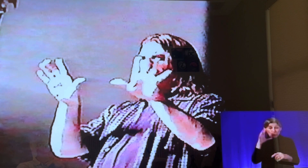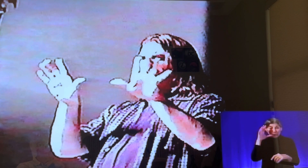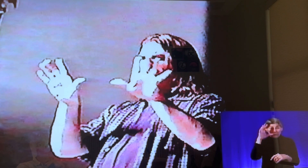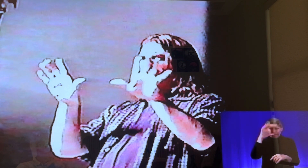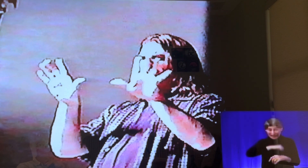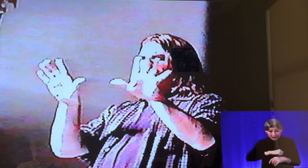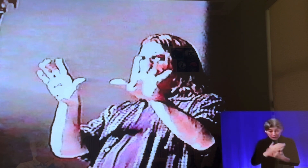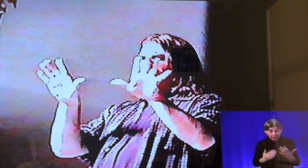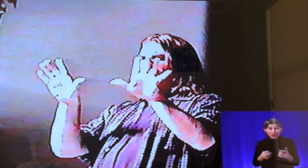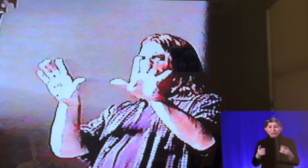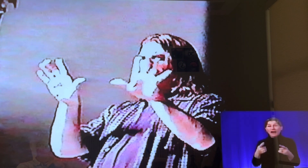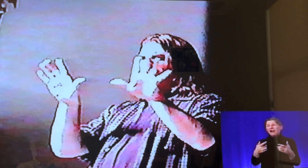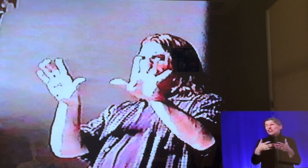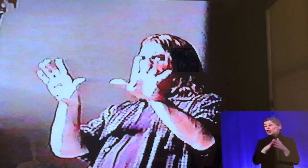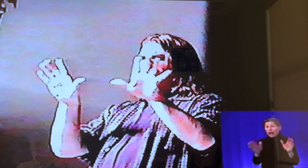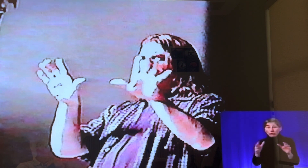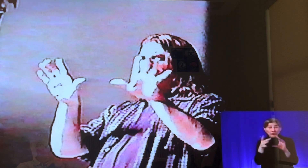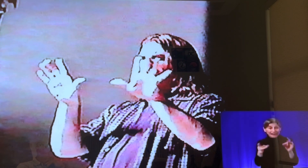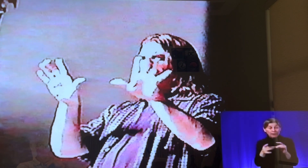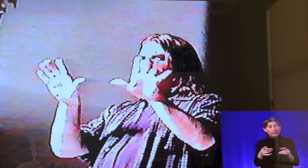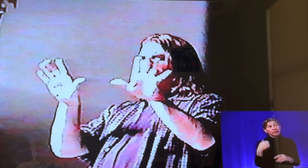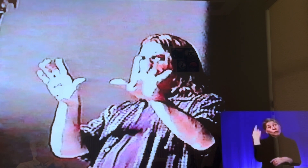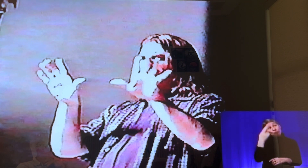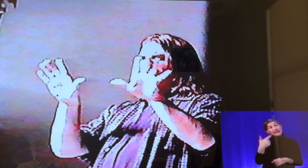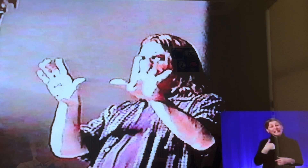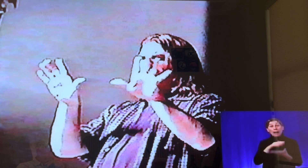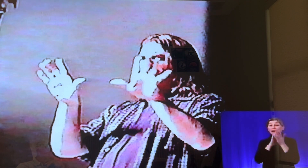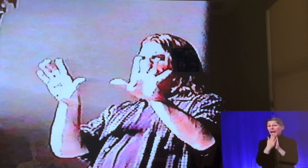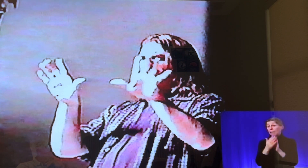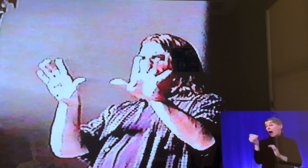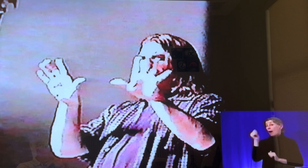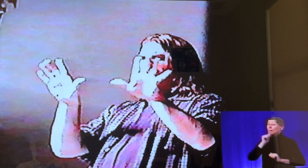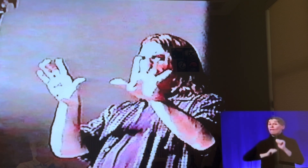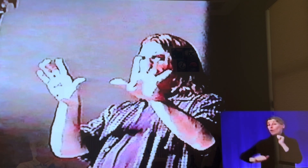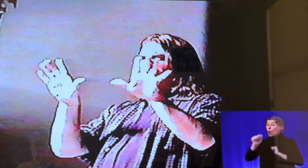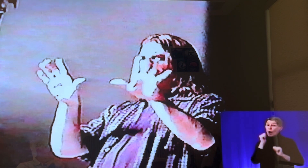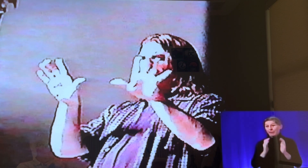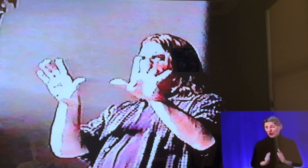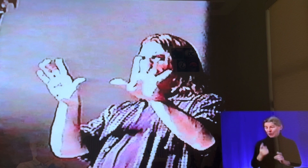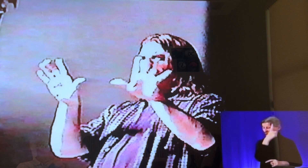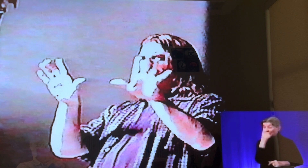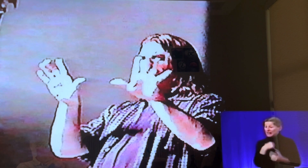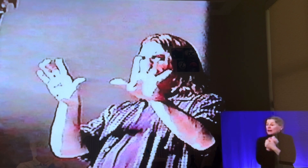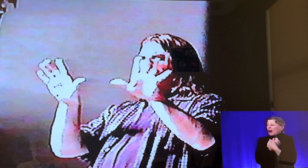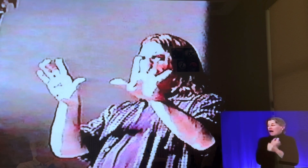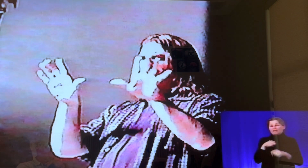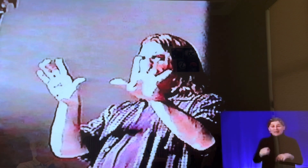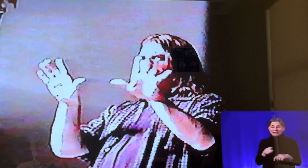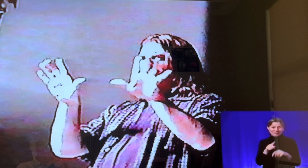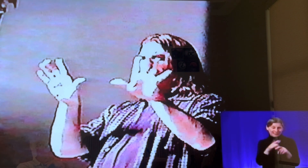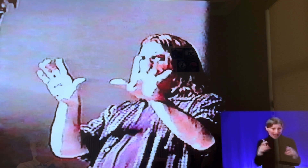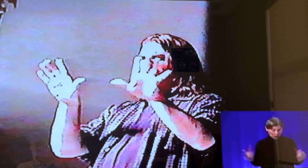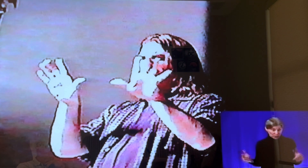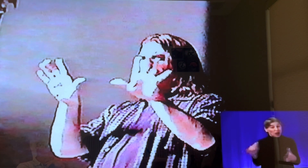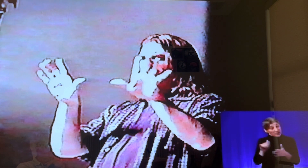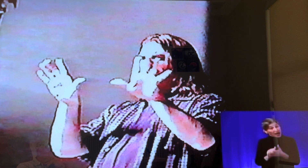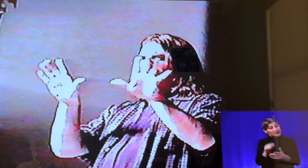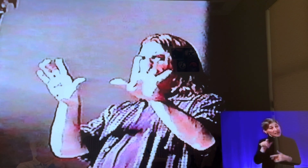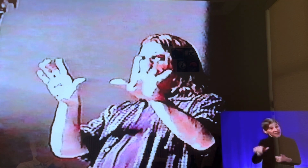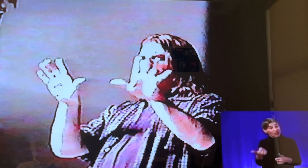like, the reason I became a performer is that I love this language. So that's another trick you can learn as a voicer,